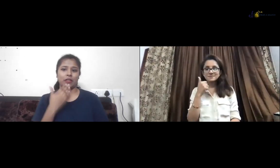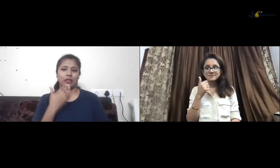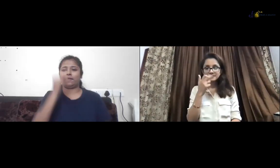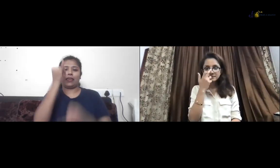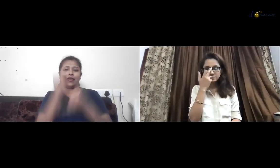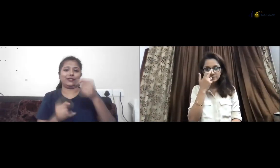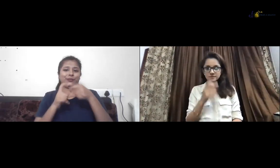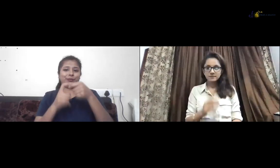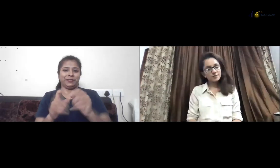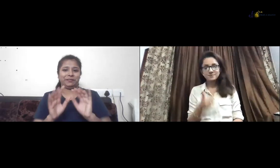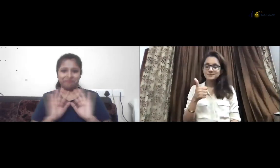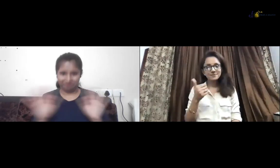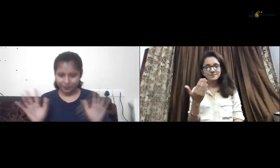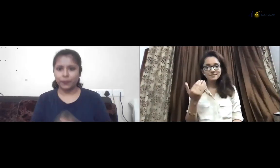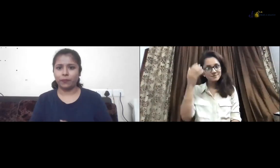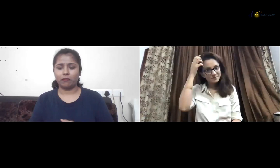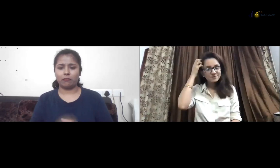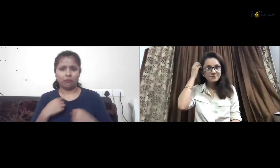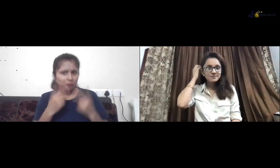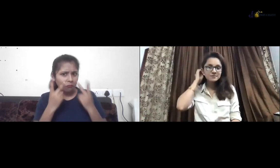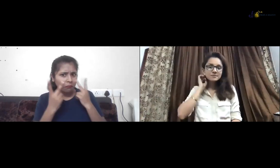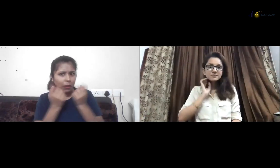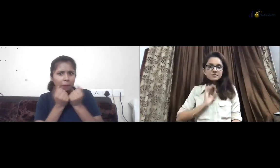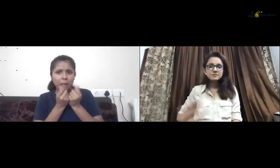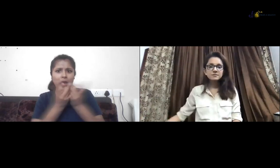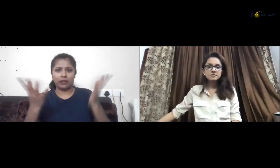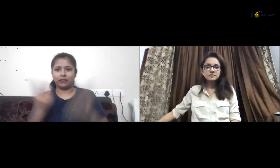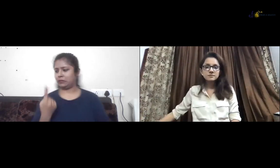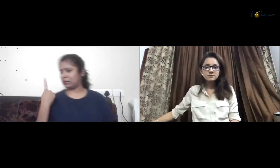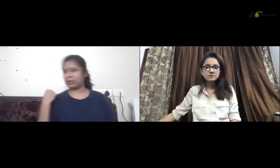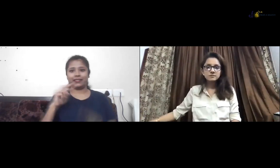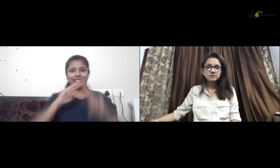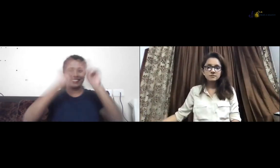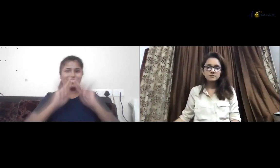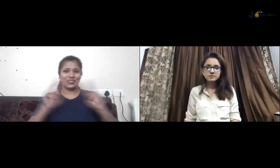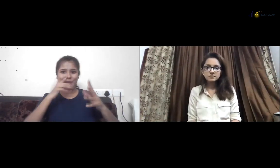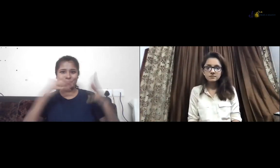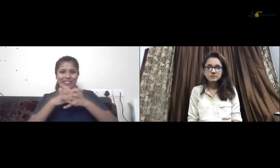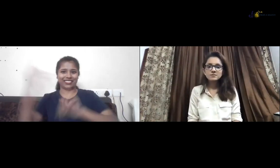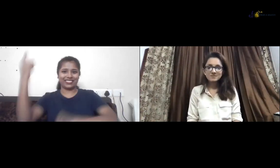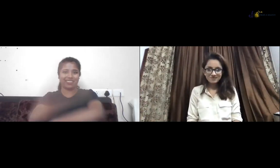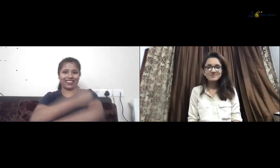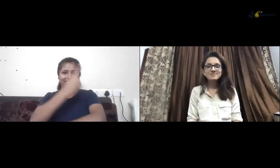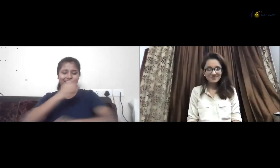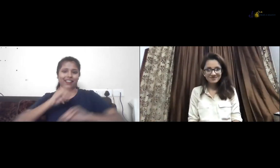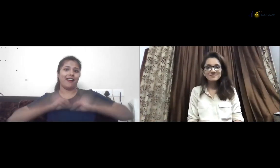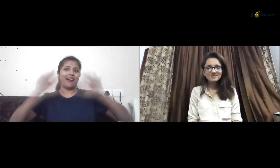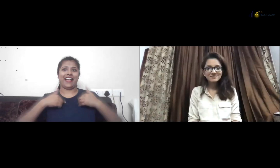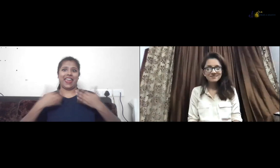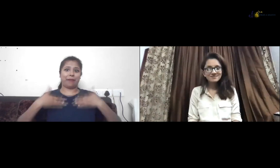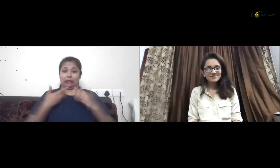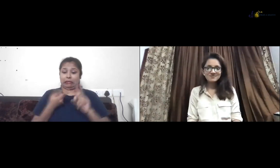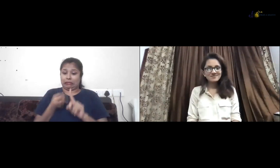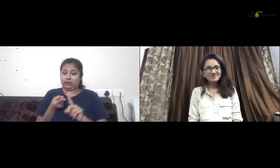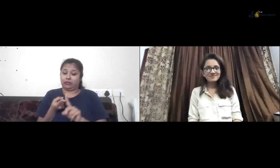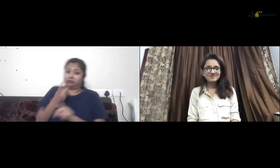Yes, thank you. So we have last questions for you, Survi. I have seen many, yesterday we have International